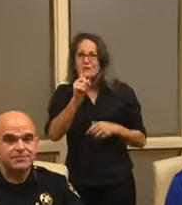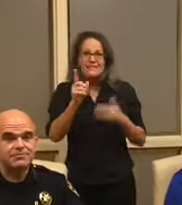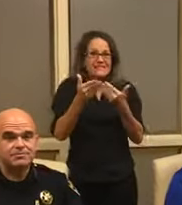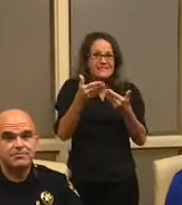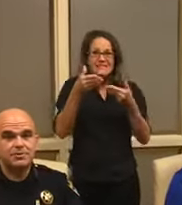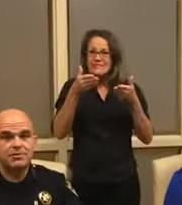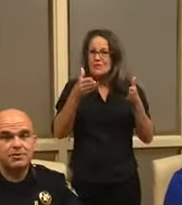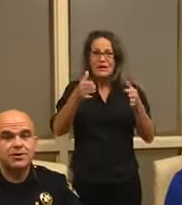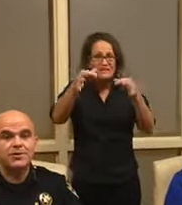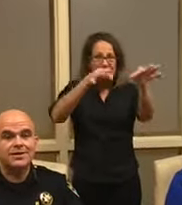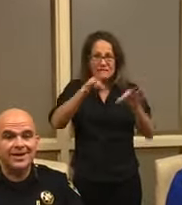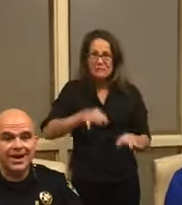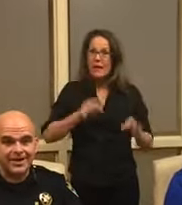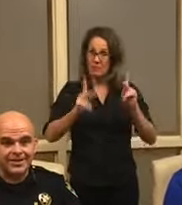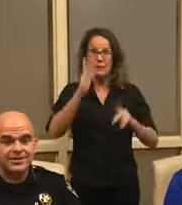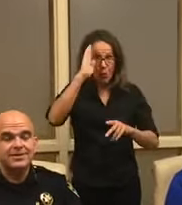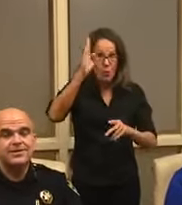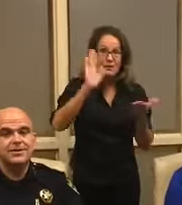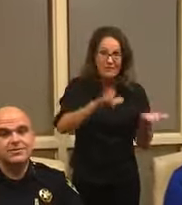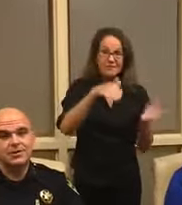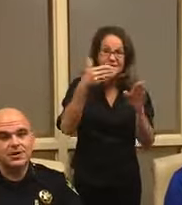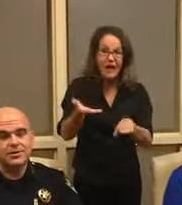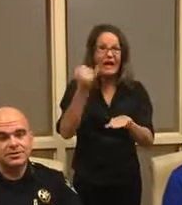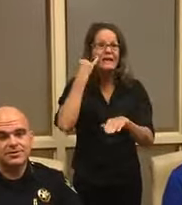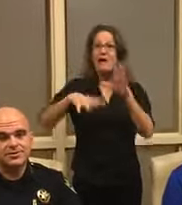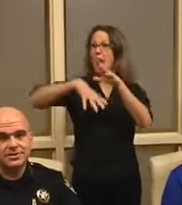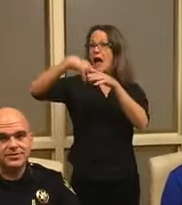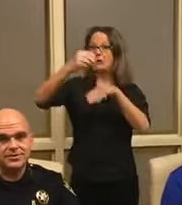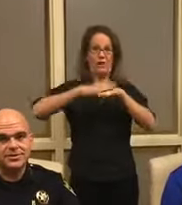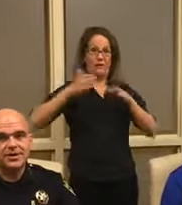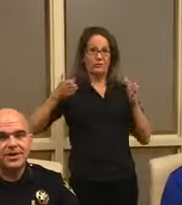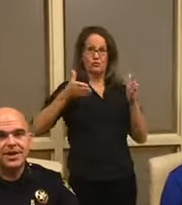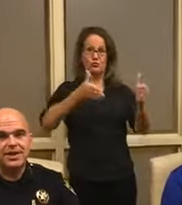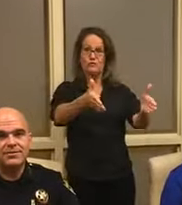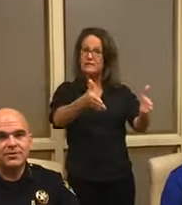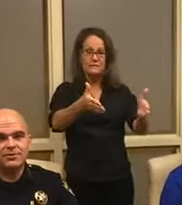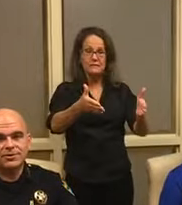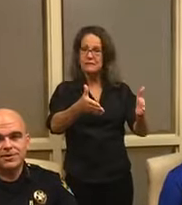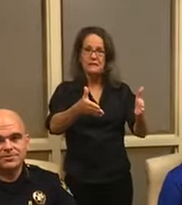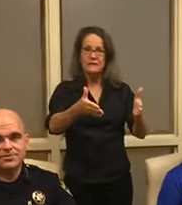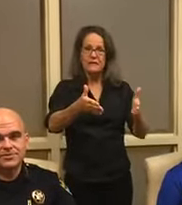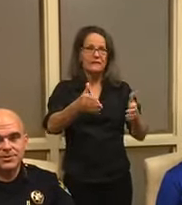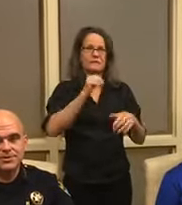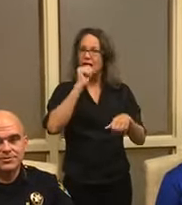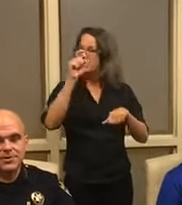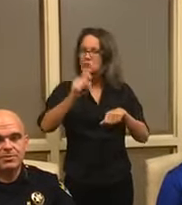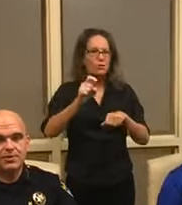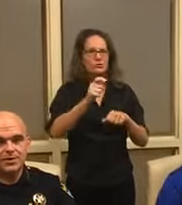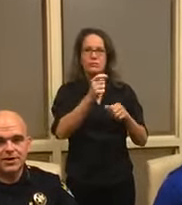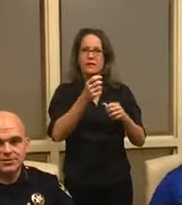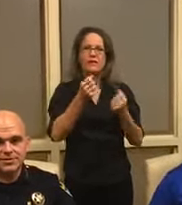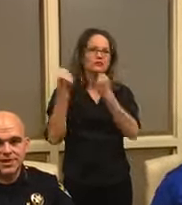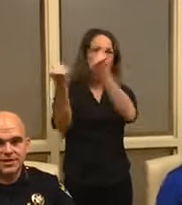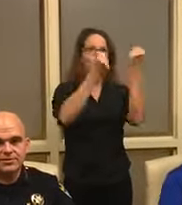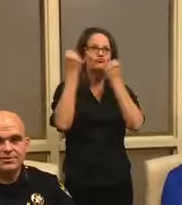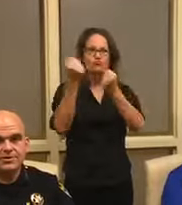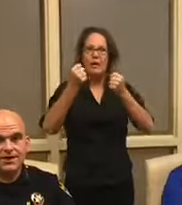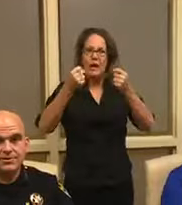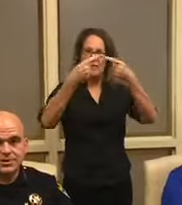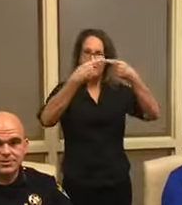that. People are going to die if they go out onto the streets and they're where they're not supposed to be. We have power lines that are